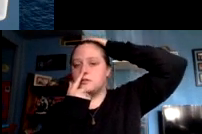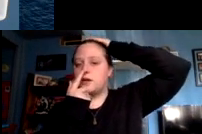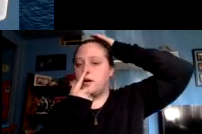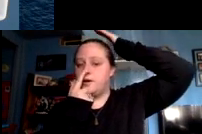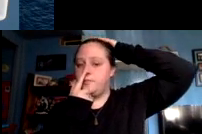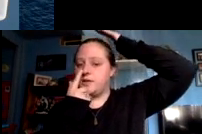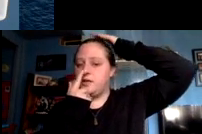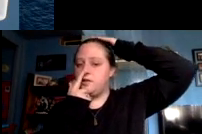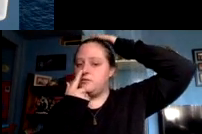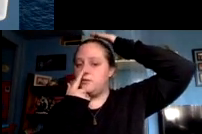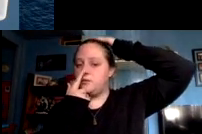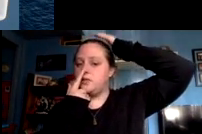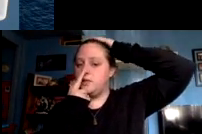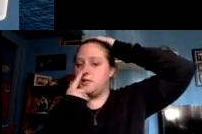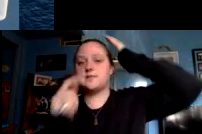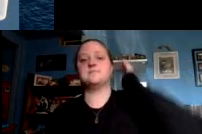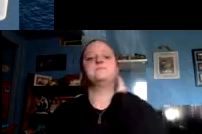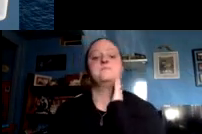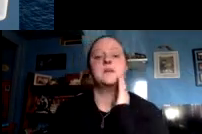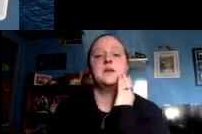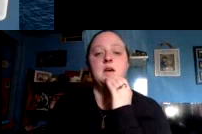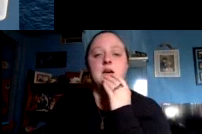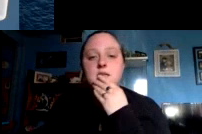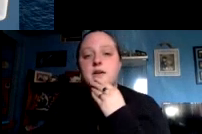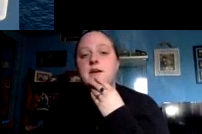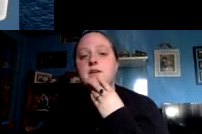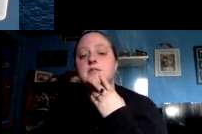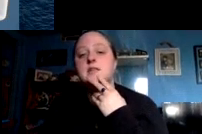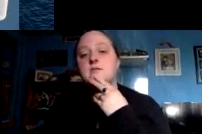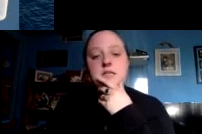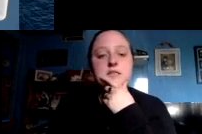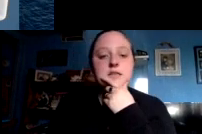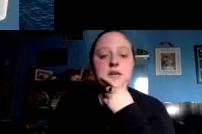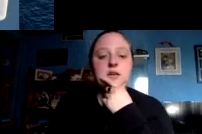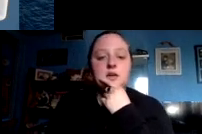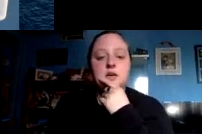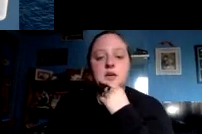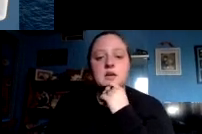her nose, okay? Can't do those things. All right,